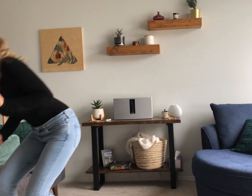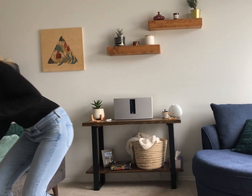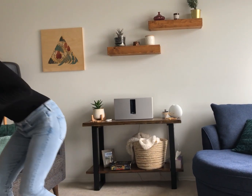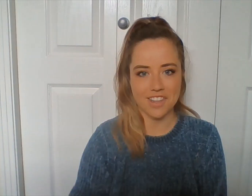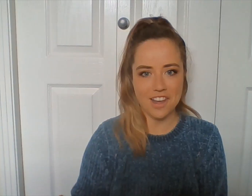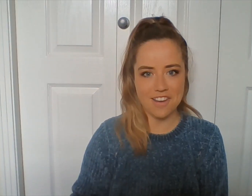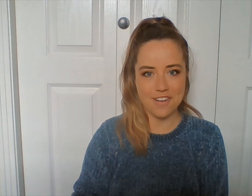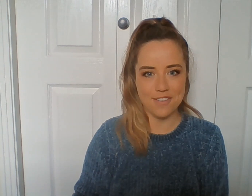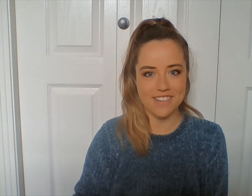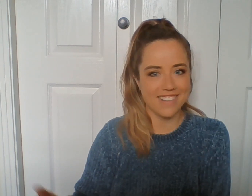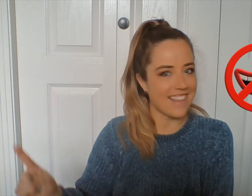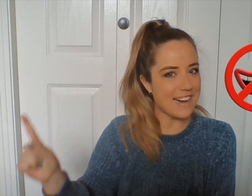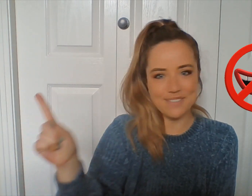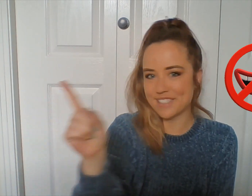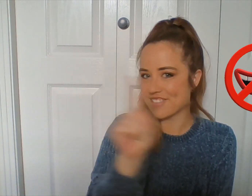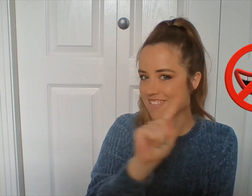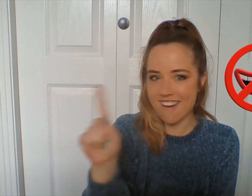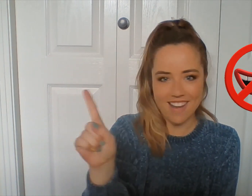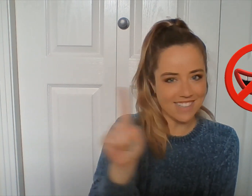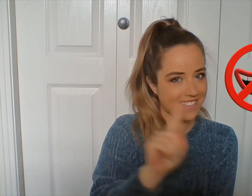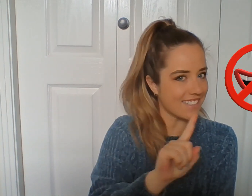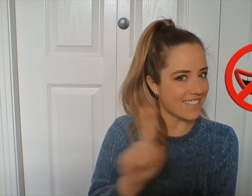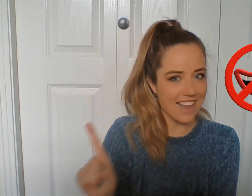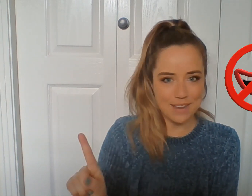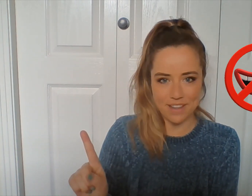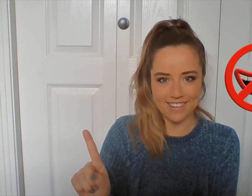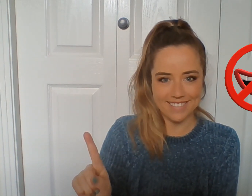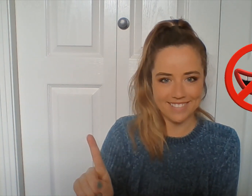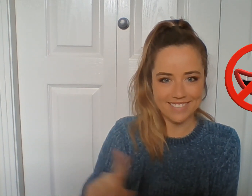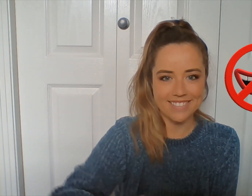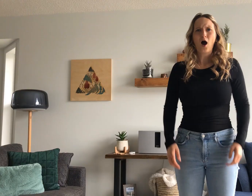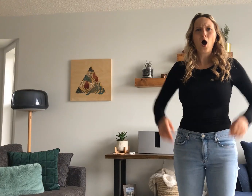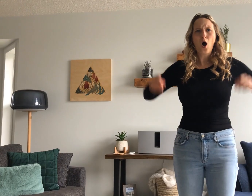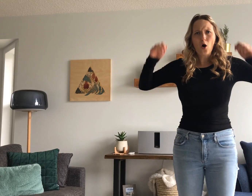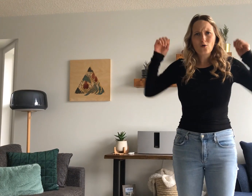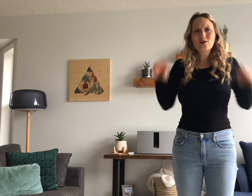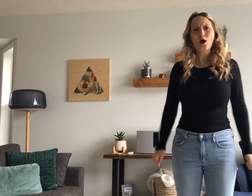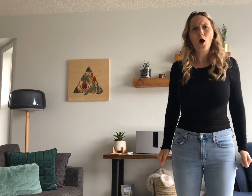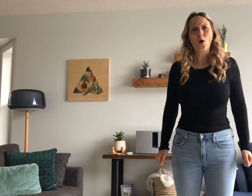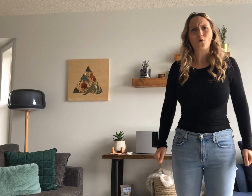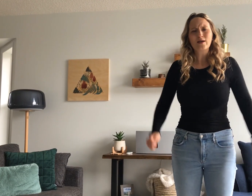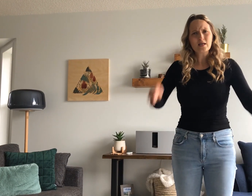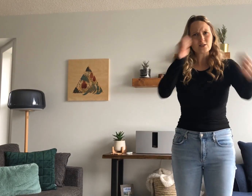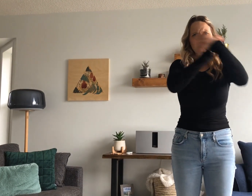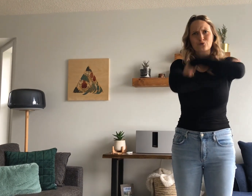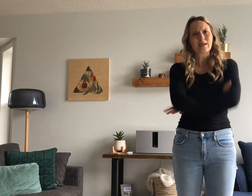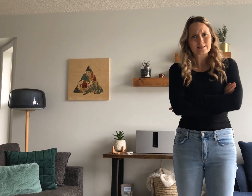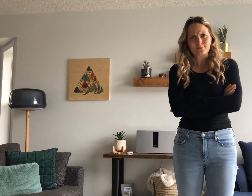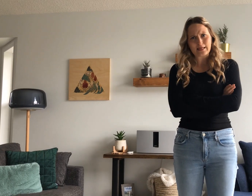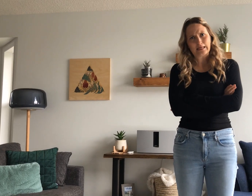Uh-oh. That was not Simon. Oh, no. He tricked me.